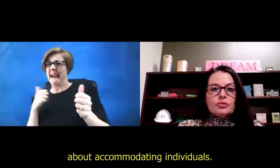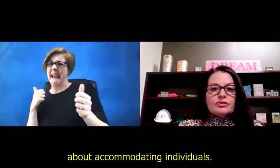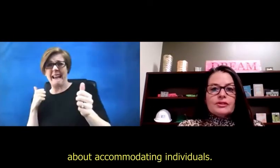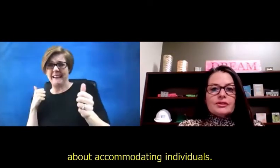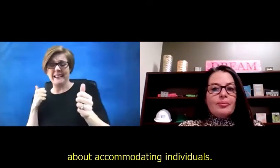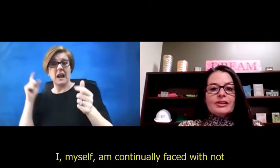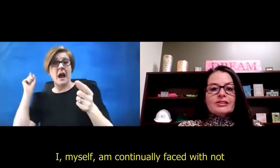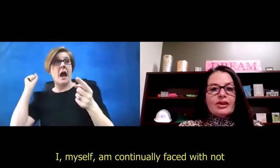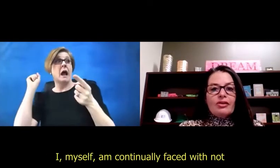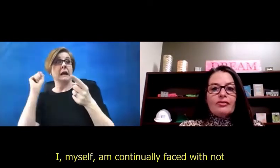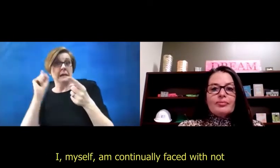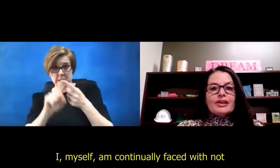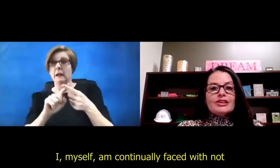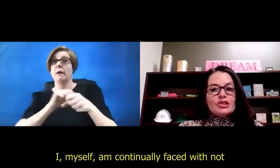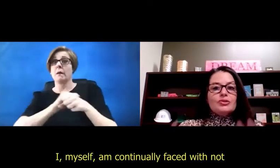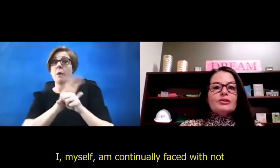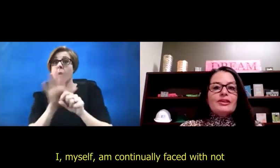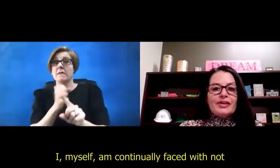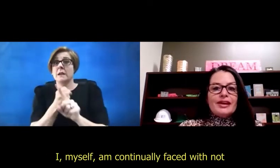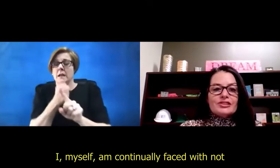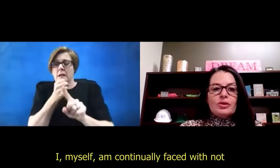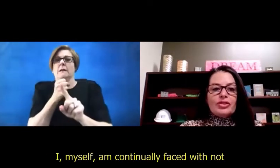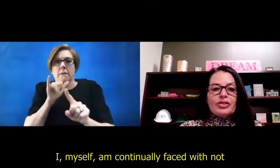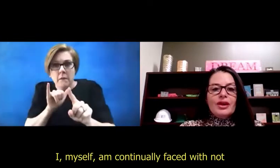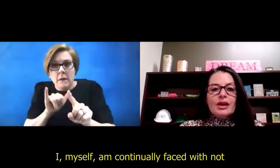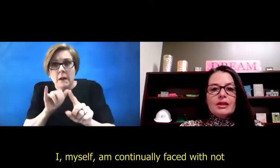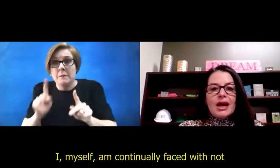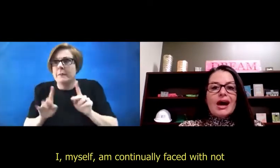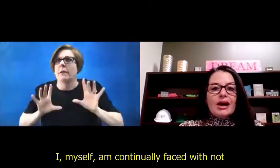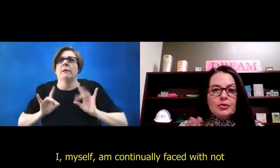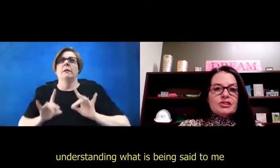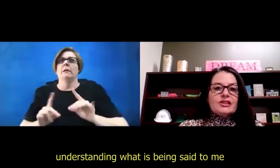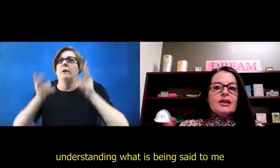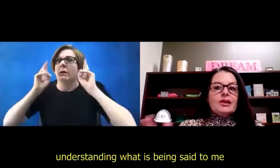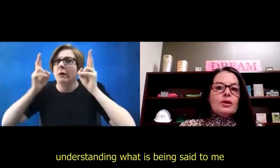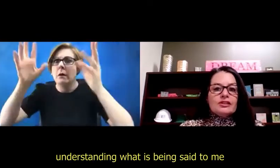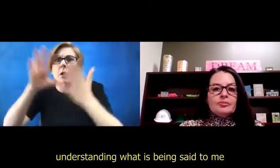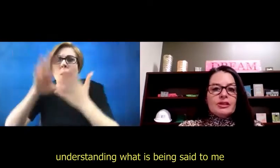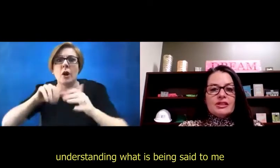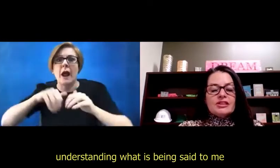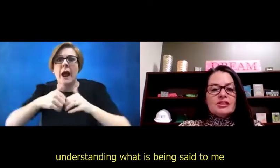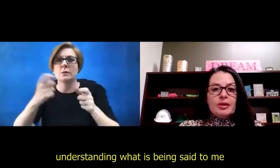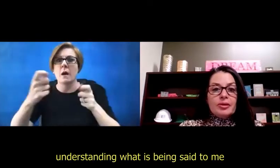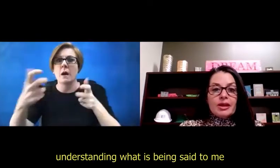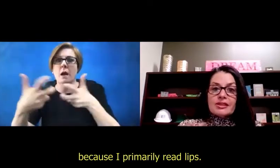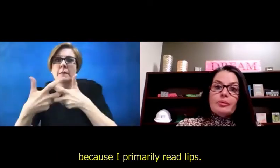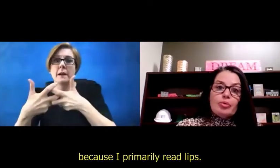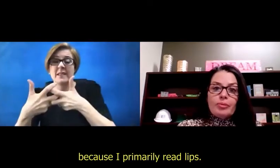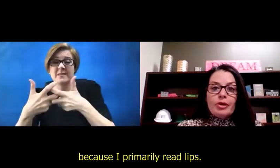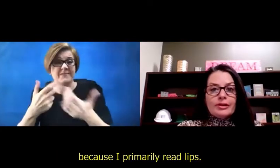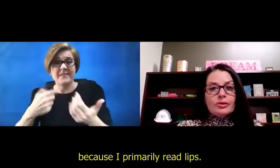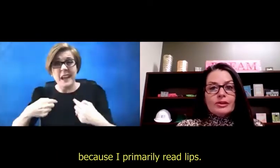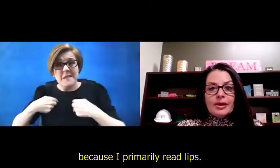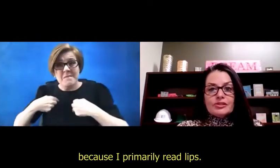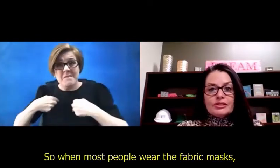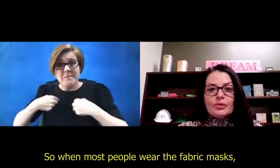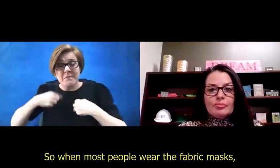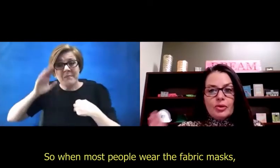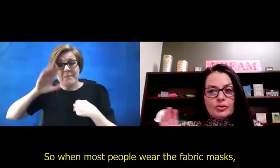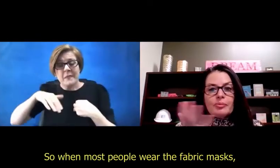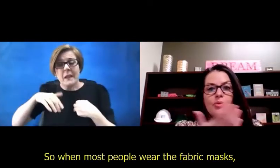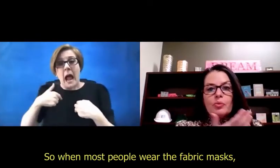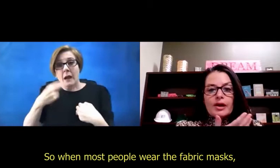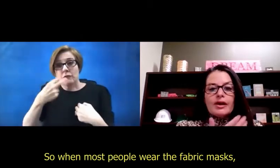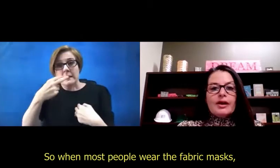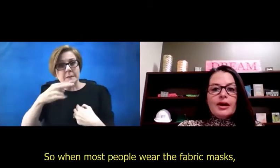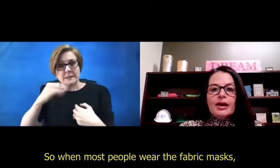accommodating individuals. I myself am continually faced with not understanding what is being said to me because I primarily read lips. So